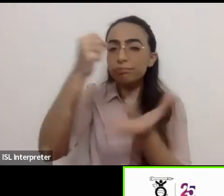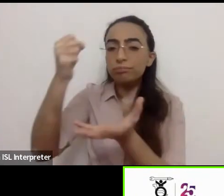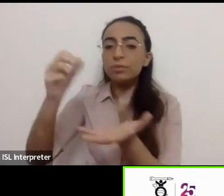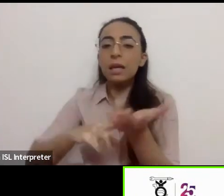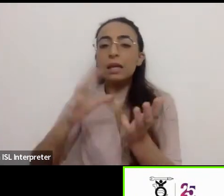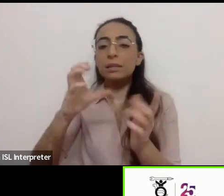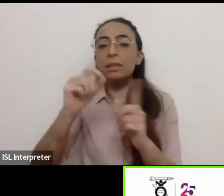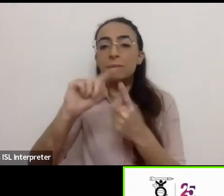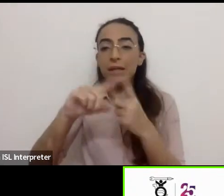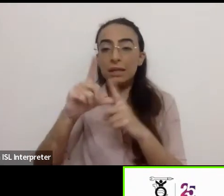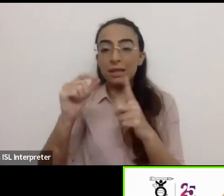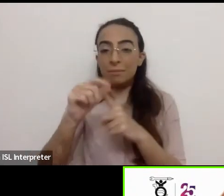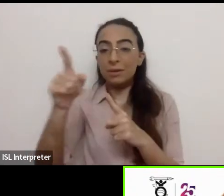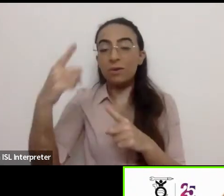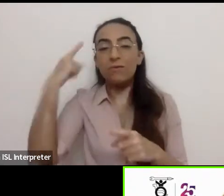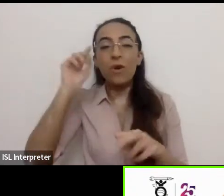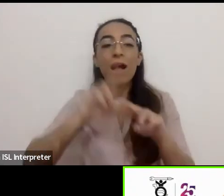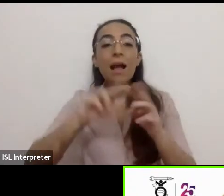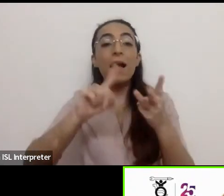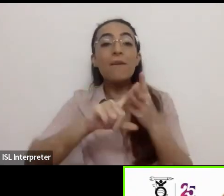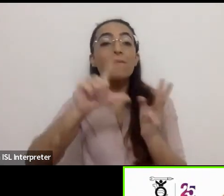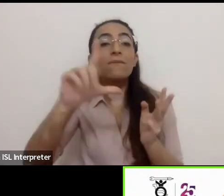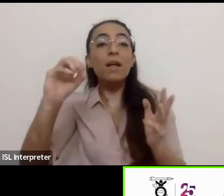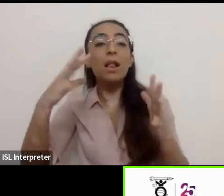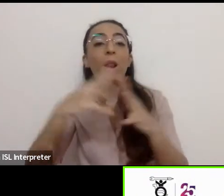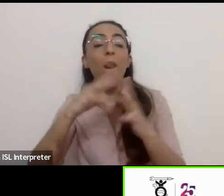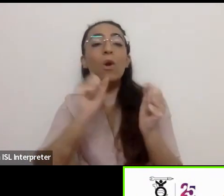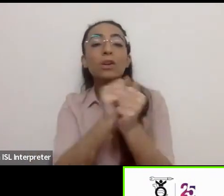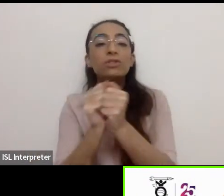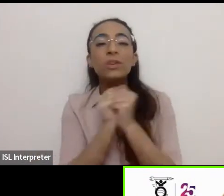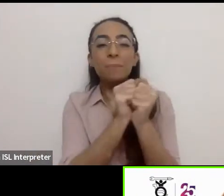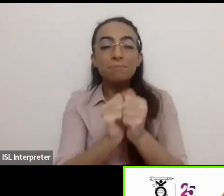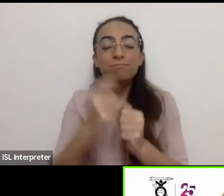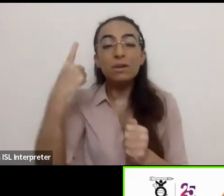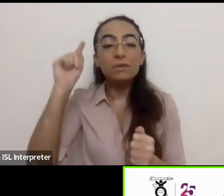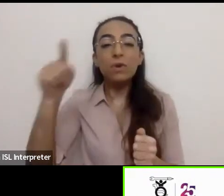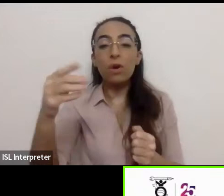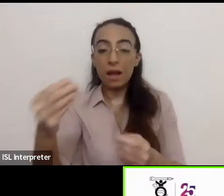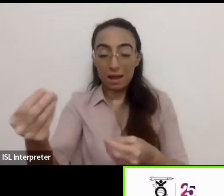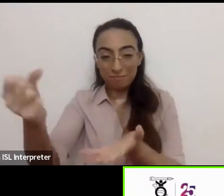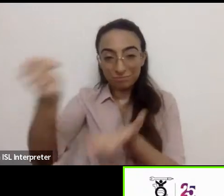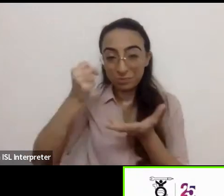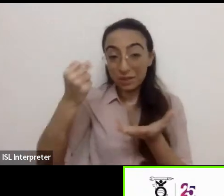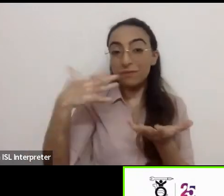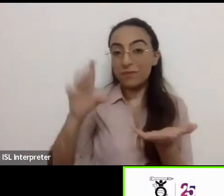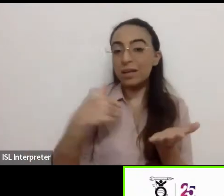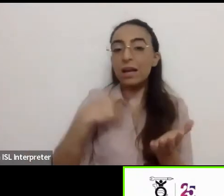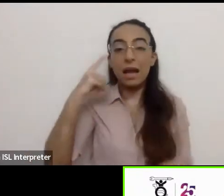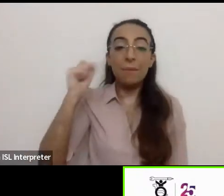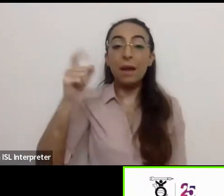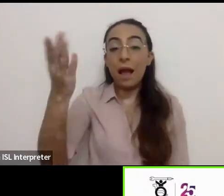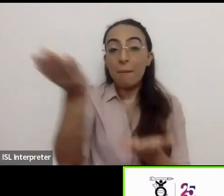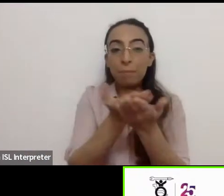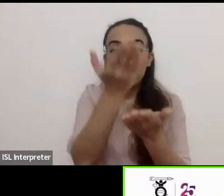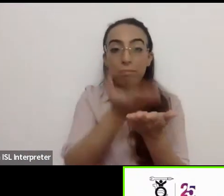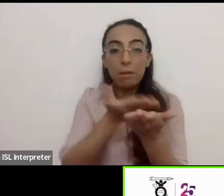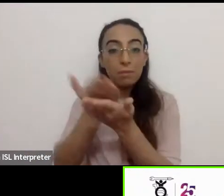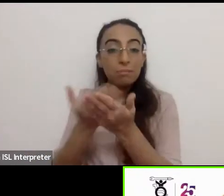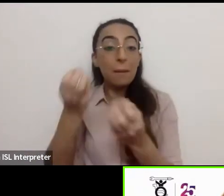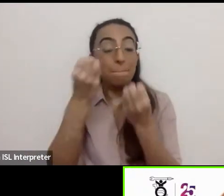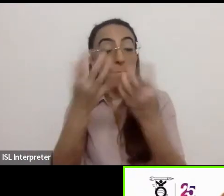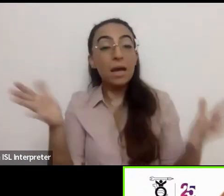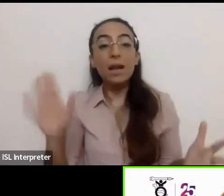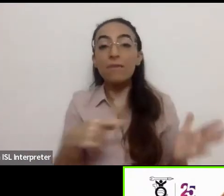for the fellowship, I was part of the team which went through the applications, and you were very happy. We had